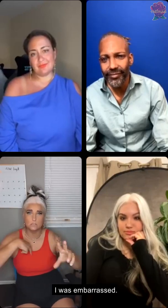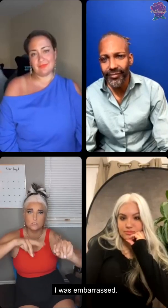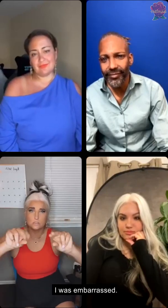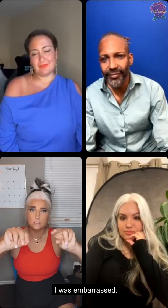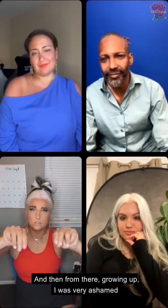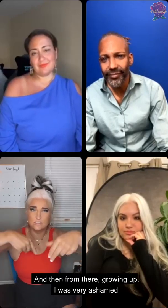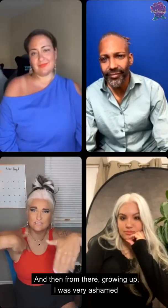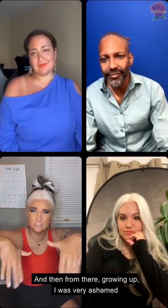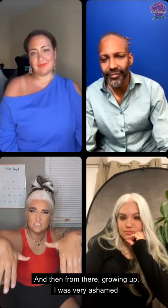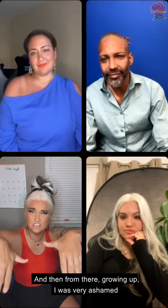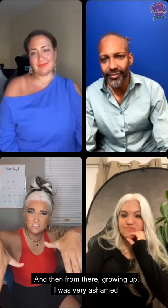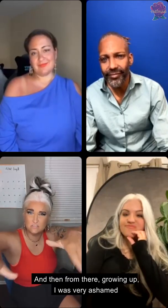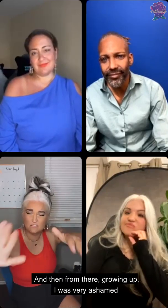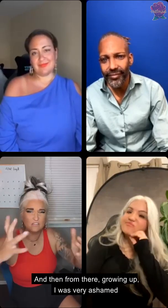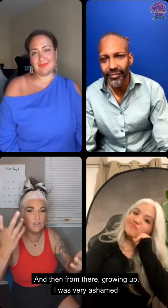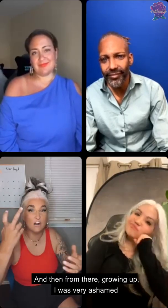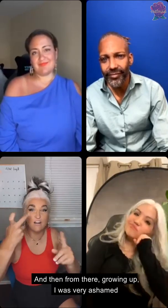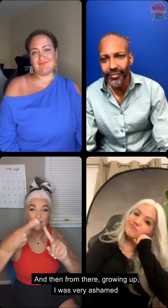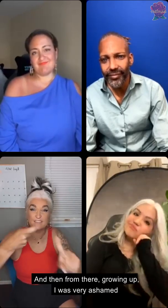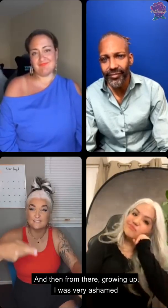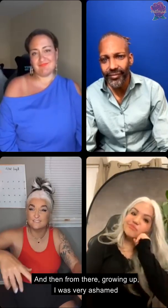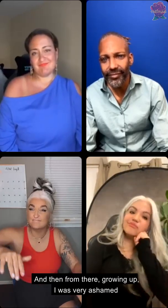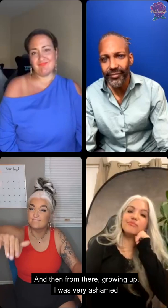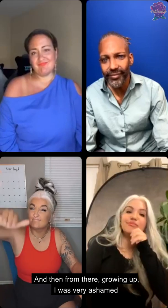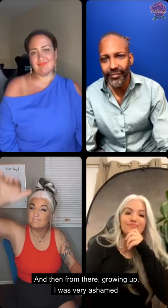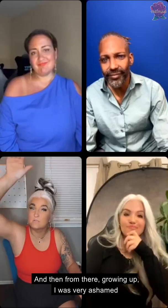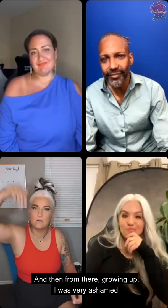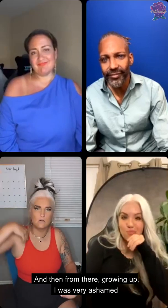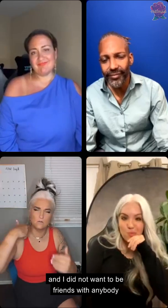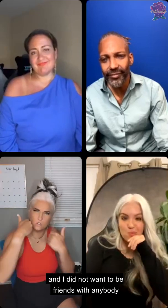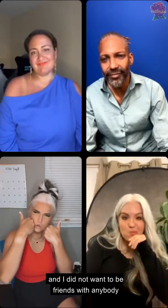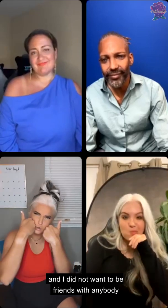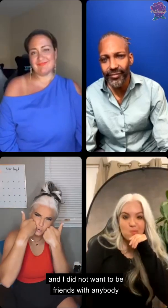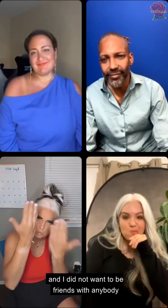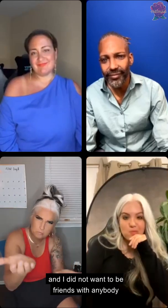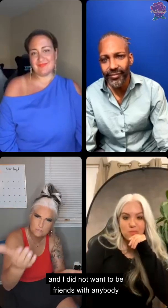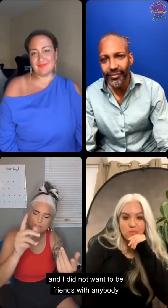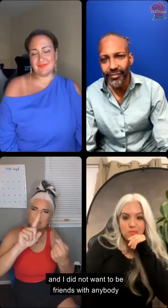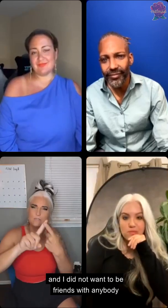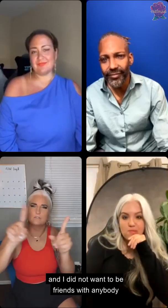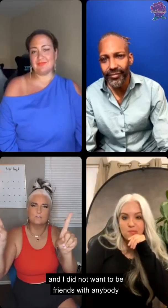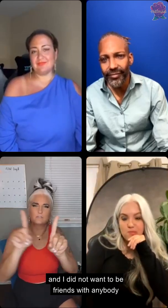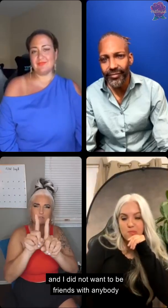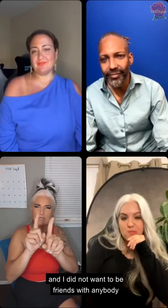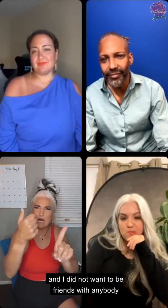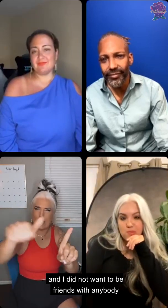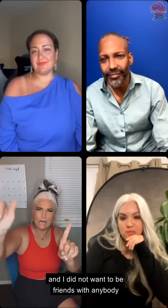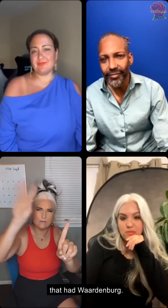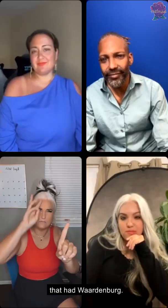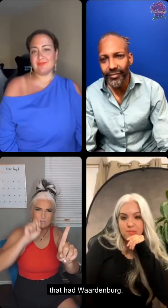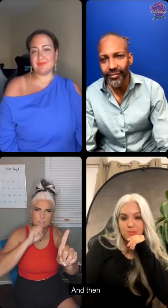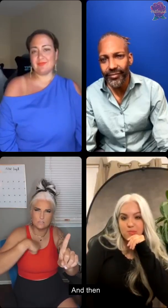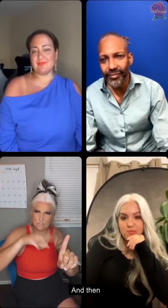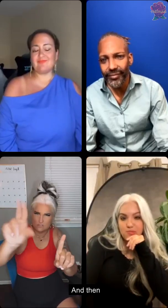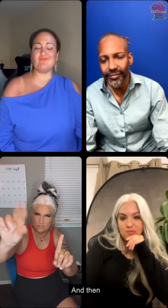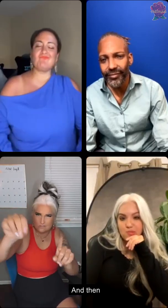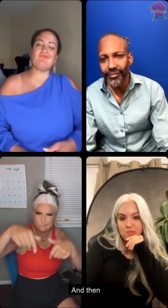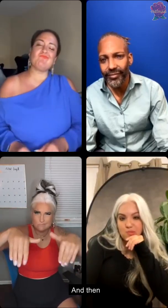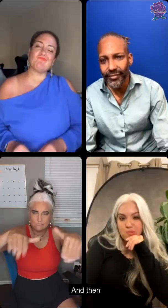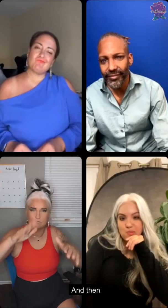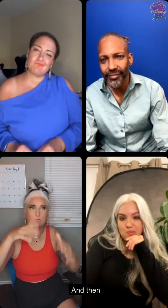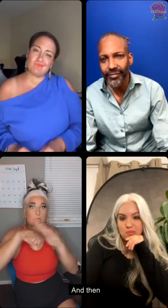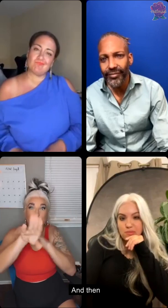was embarrassed. And then from there, growing up, I was very ashamed. And I did not want to be friends with anybody that